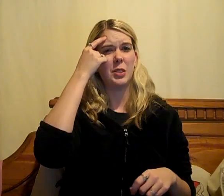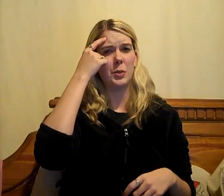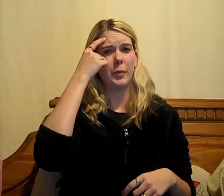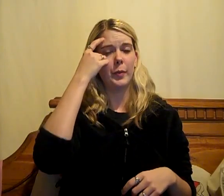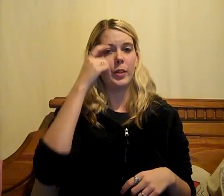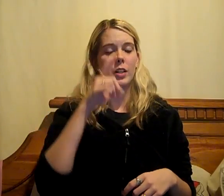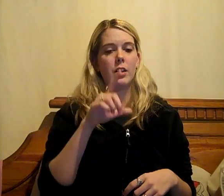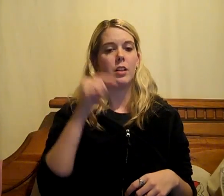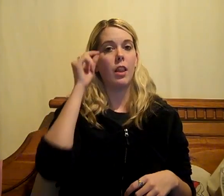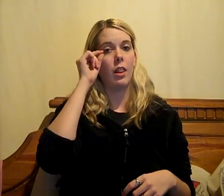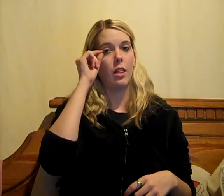see.